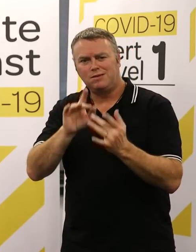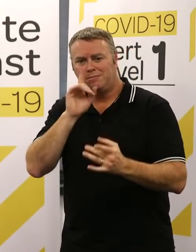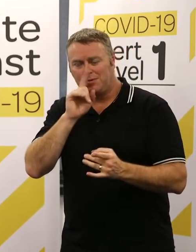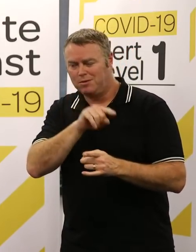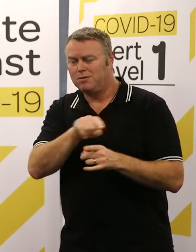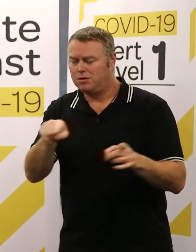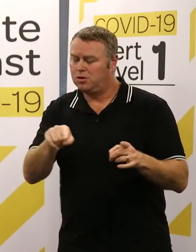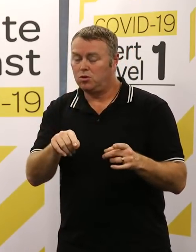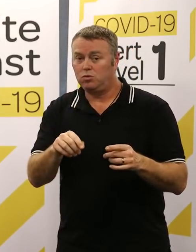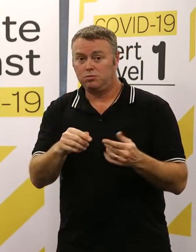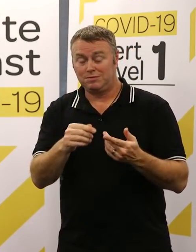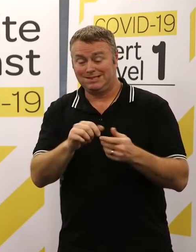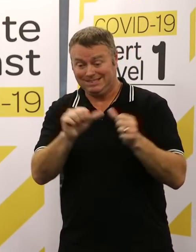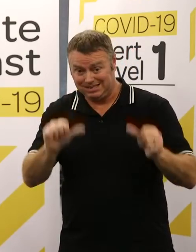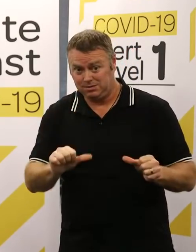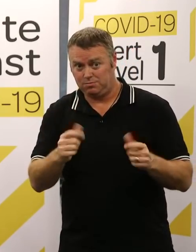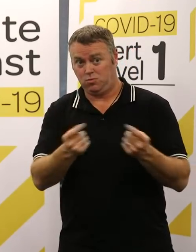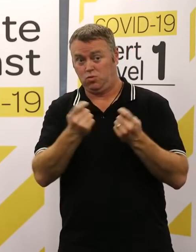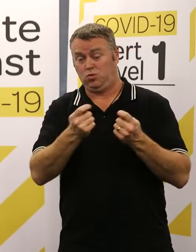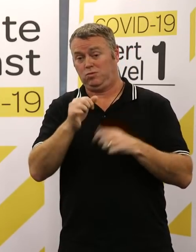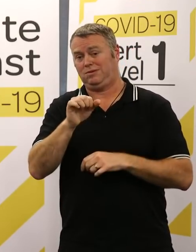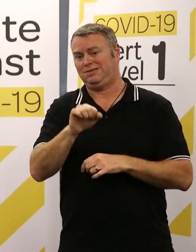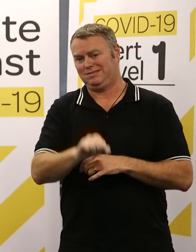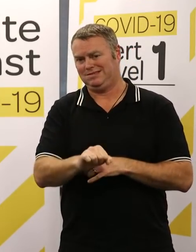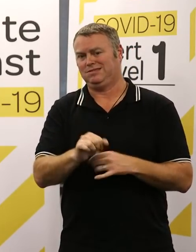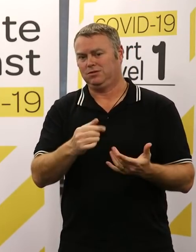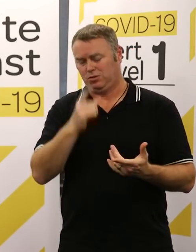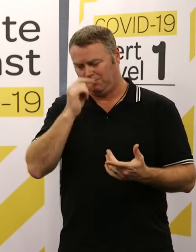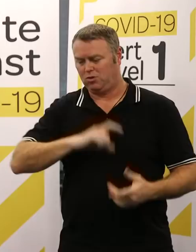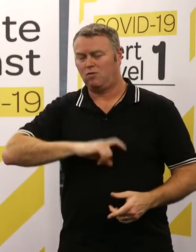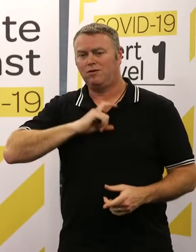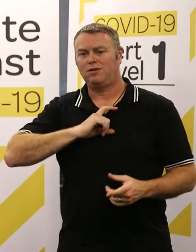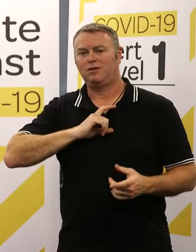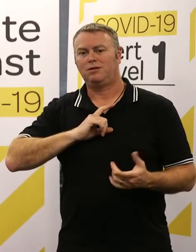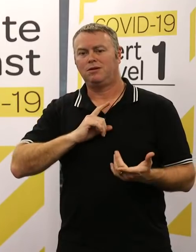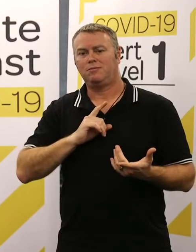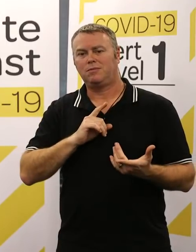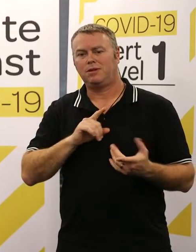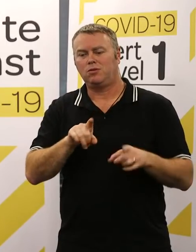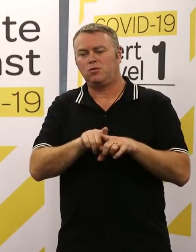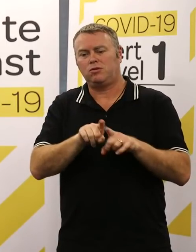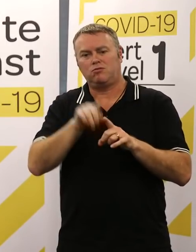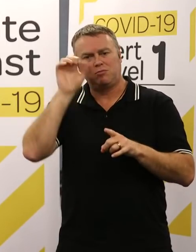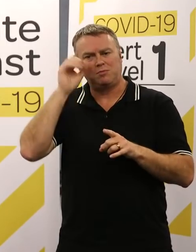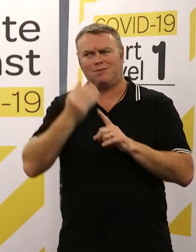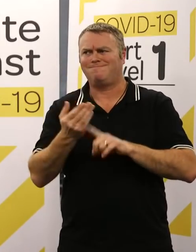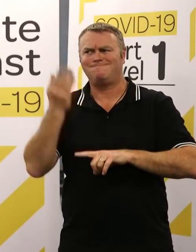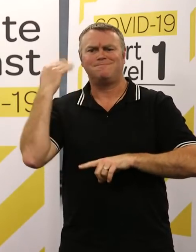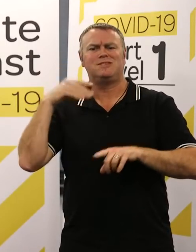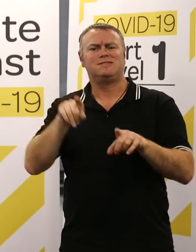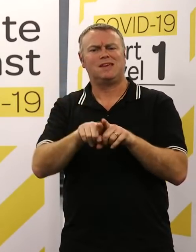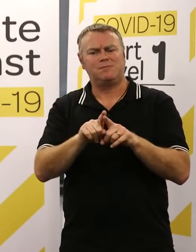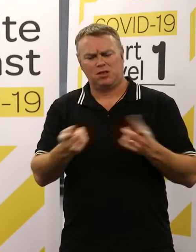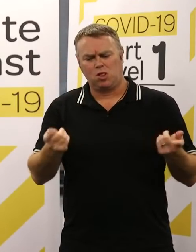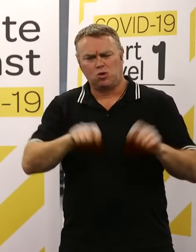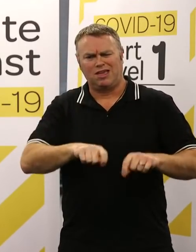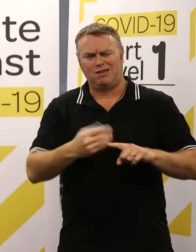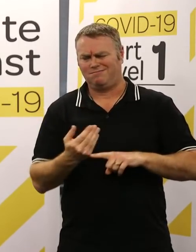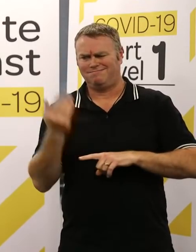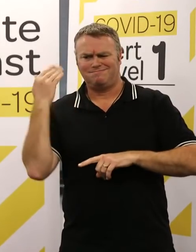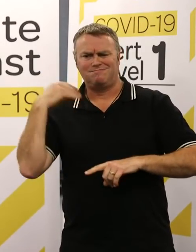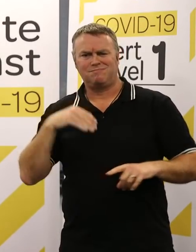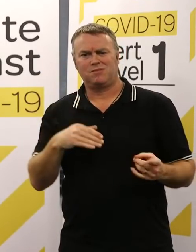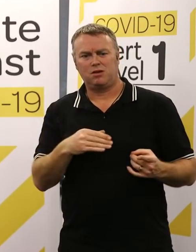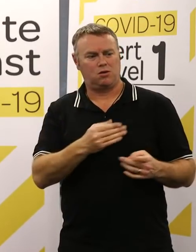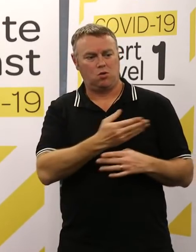that, as we did through lockdown, everybody needs to play their part. And yes, we can have contact